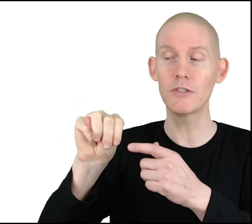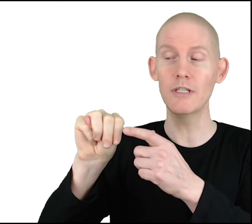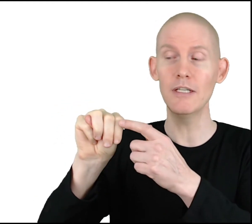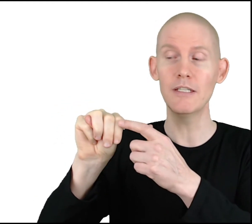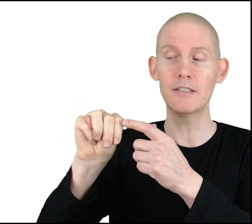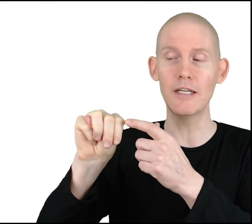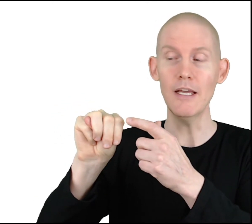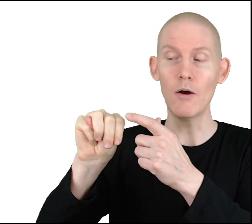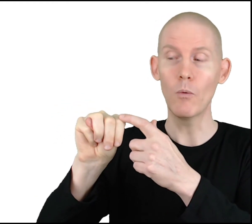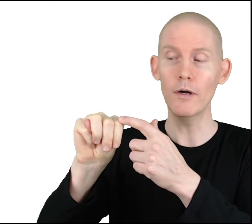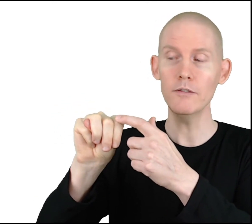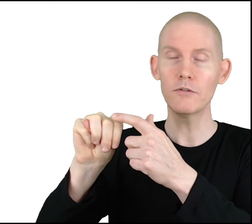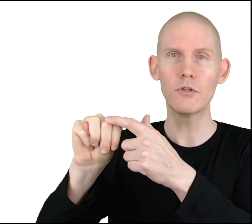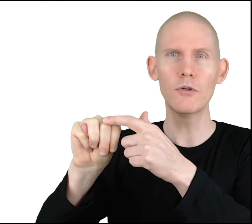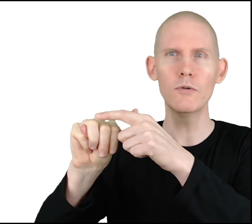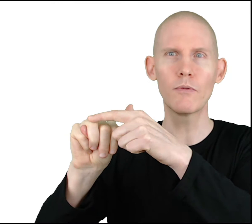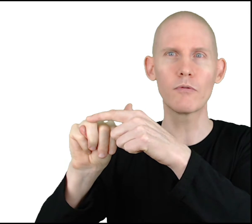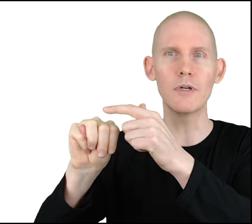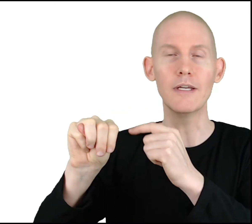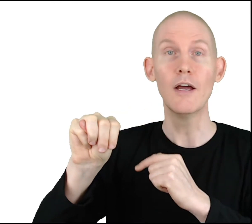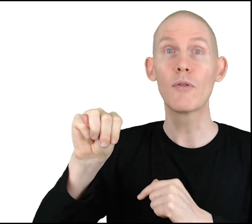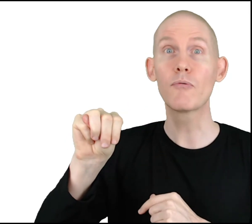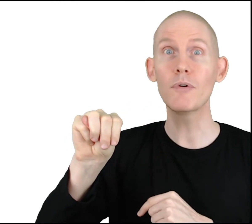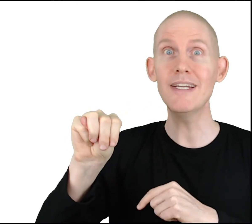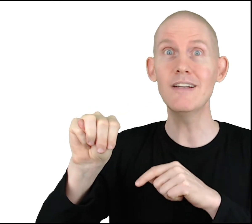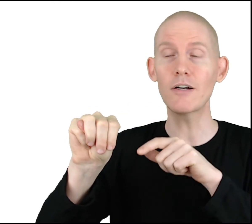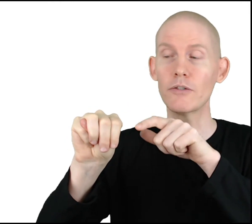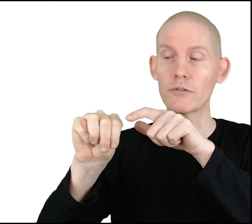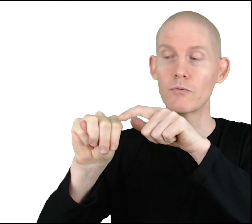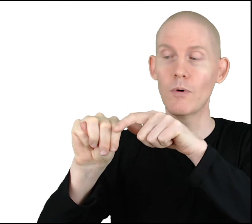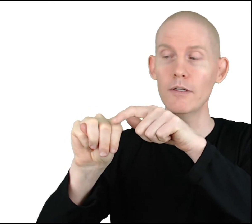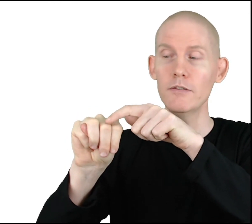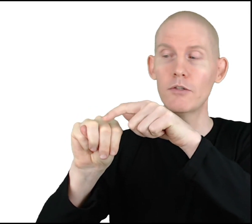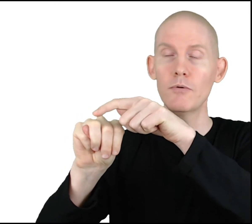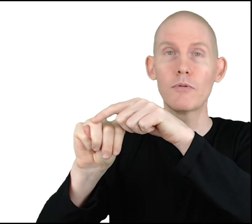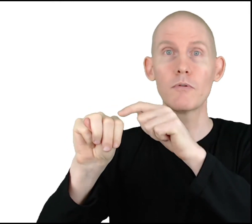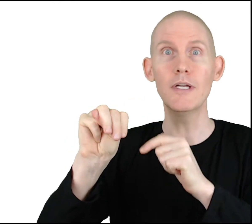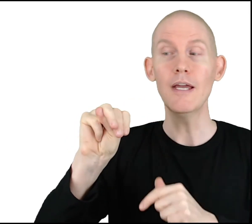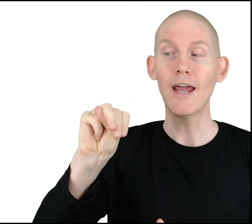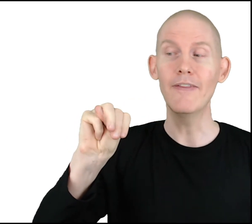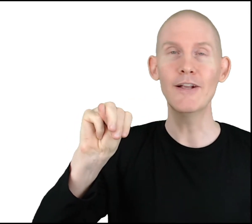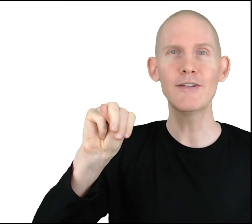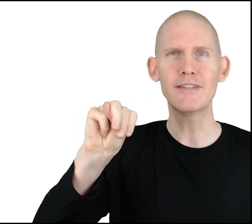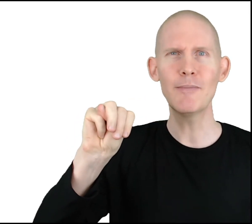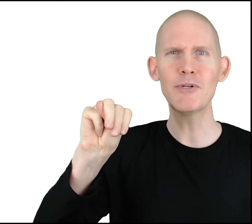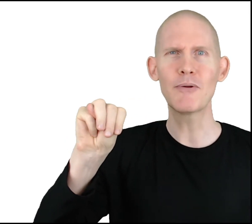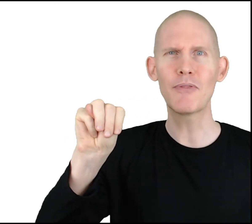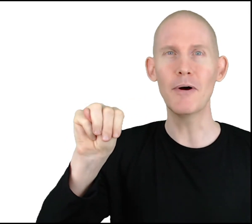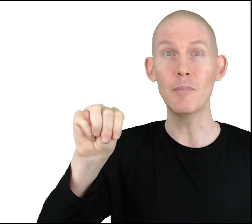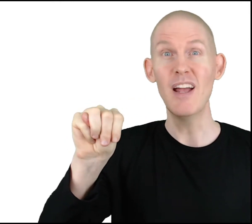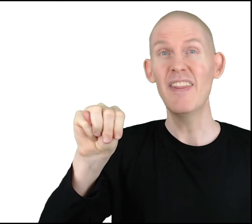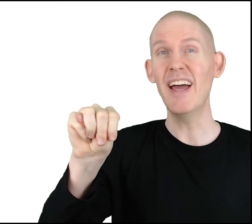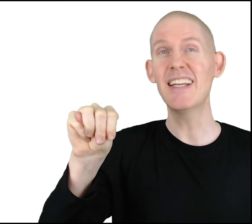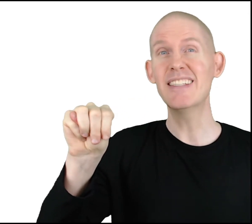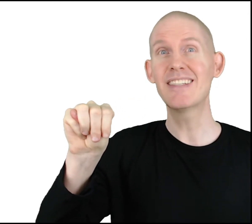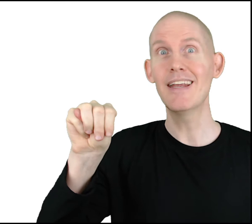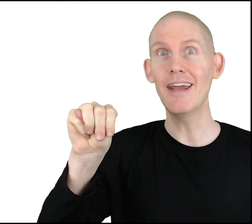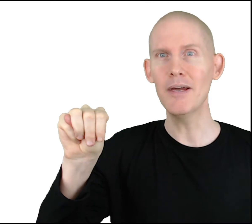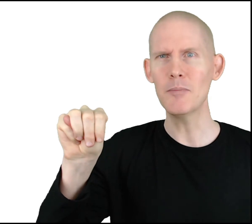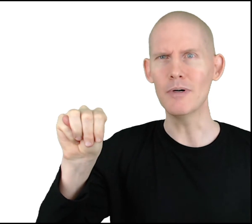to need to see 1, 2, 3. 3 knuckles. 1, 2, 3, and then the tip of your thumb. That is an M.